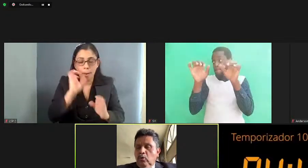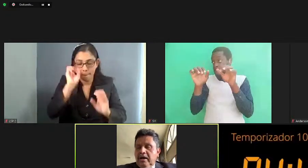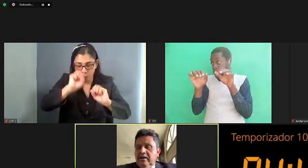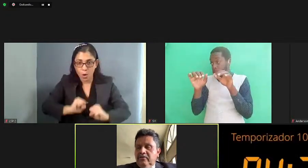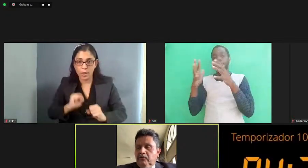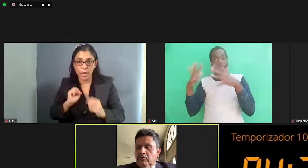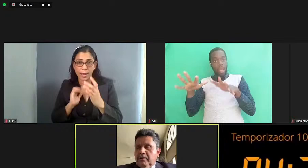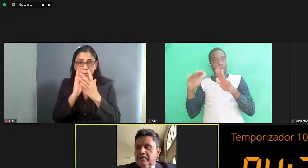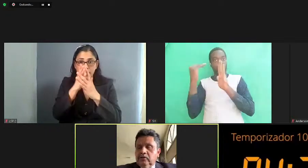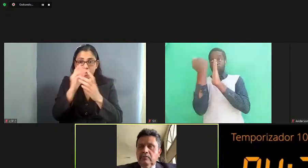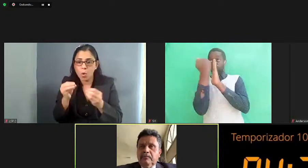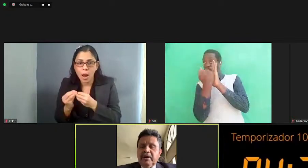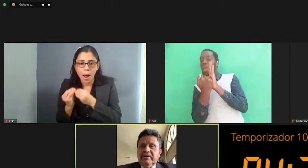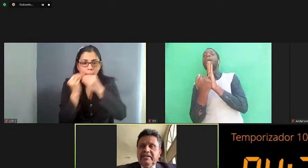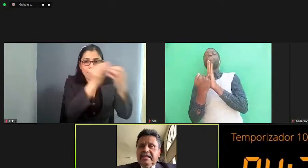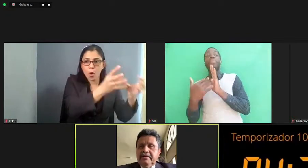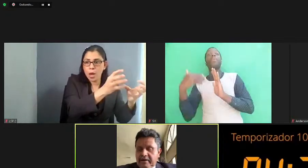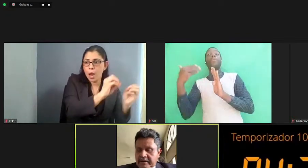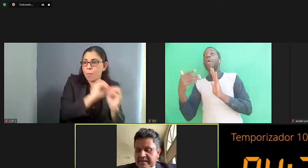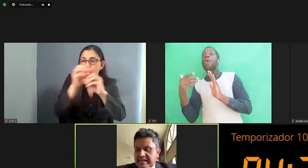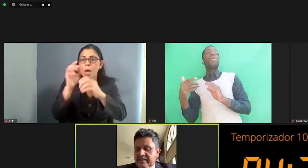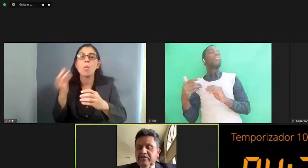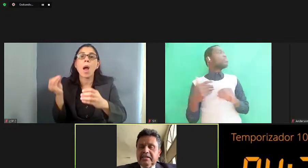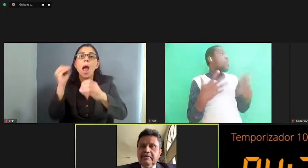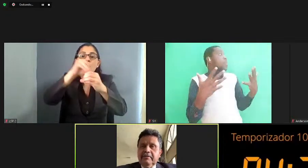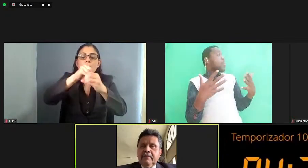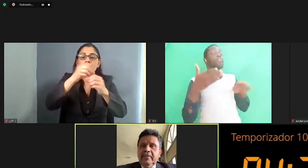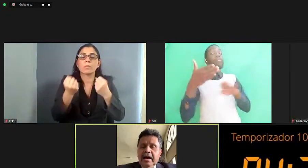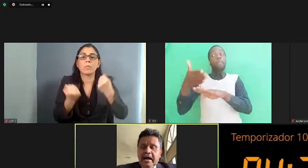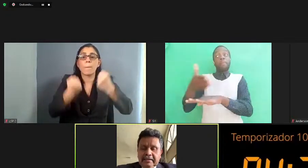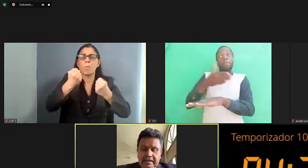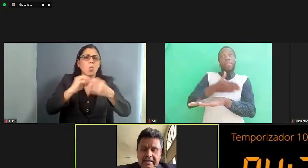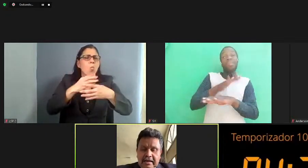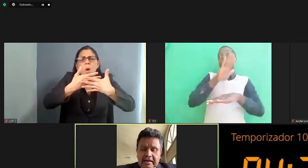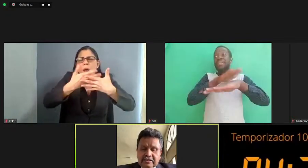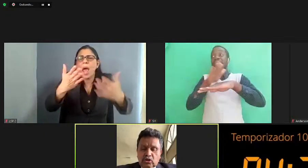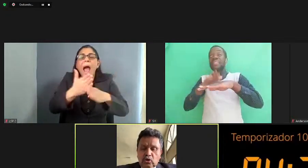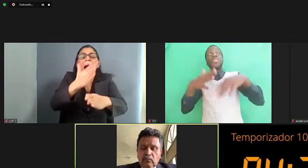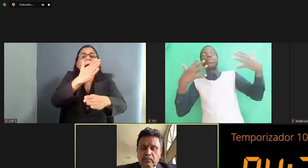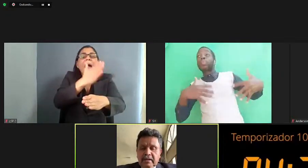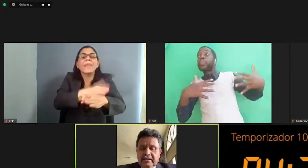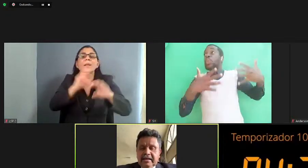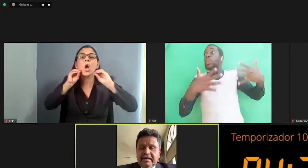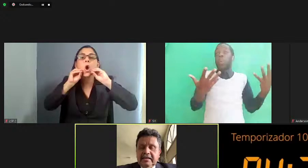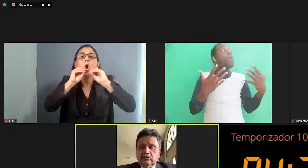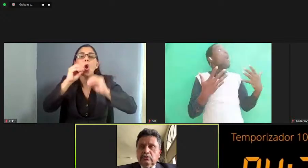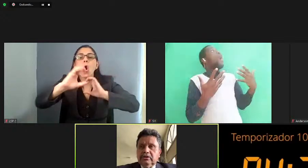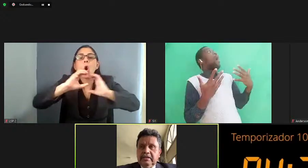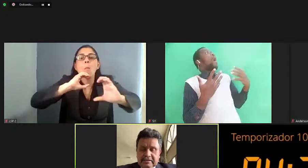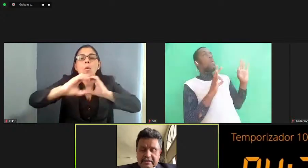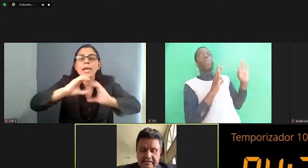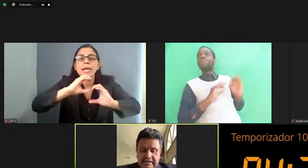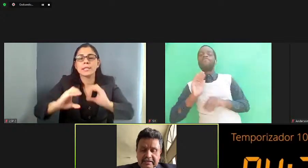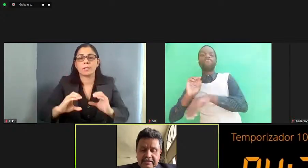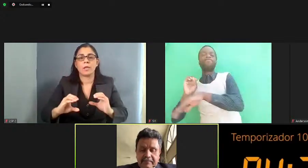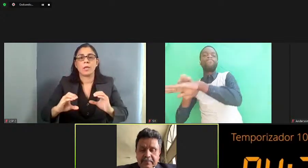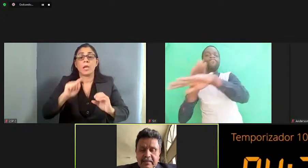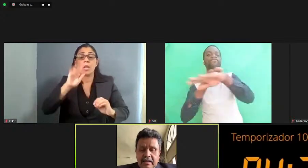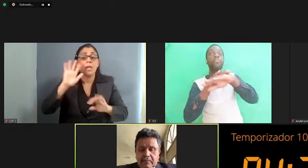the ones transferring preventive effective information before